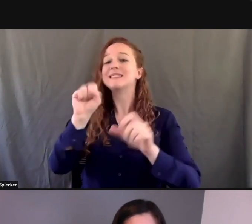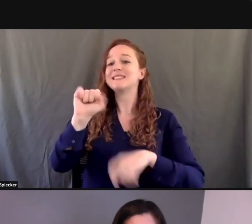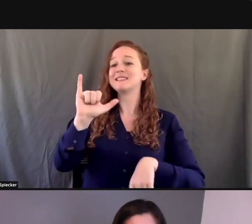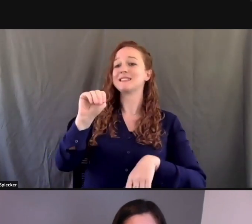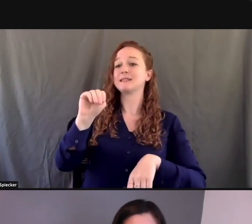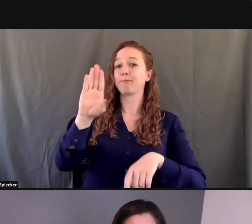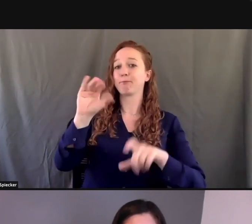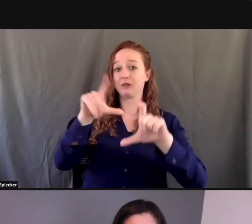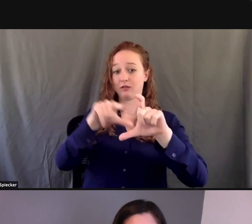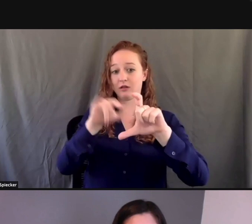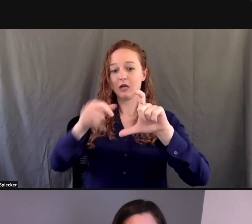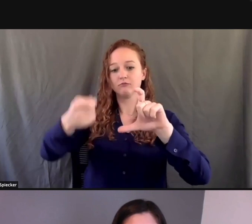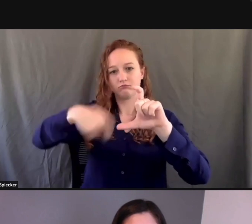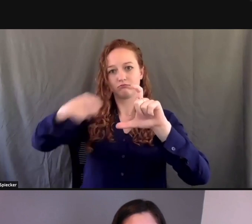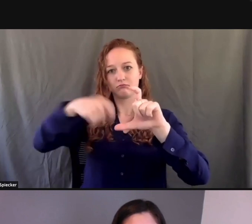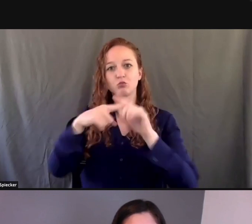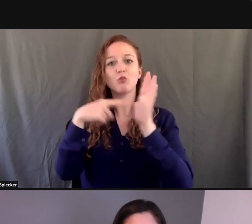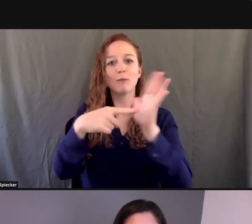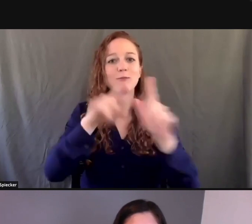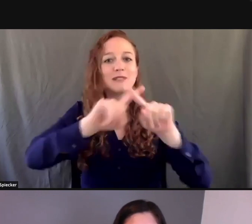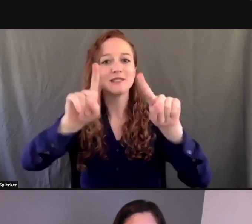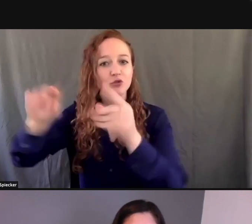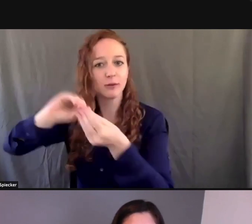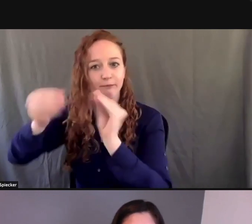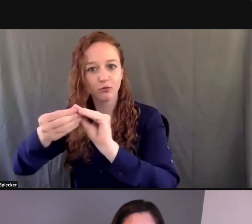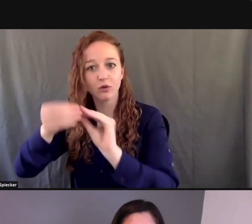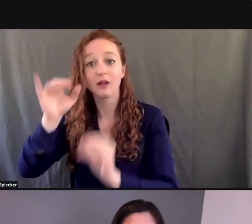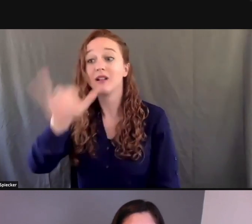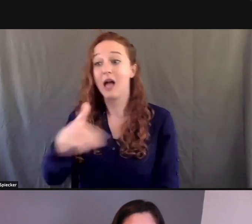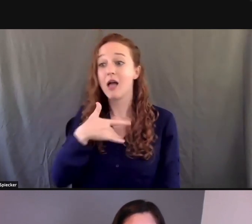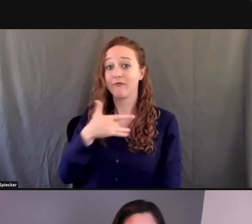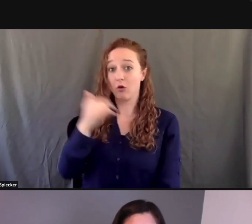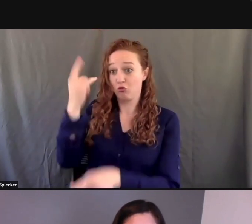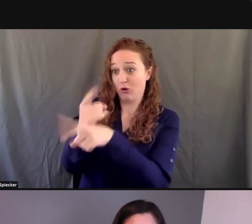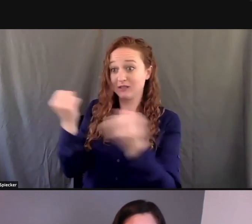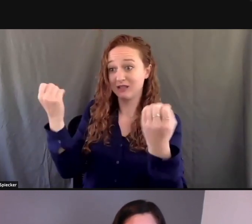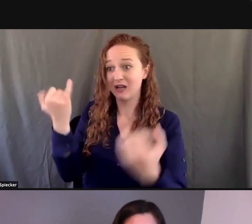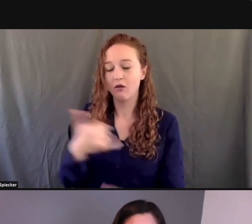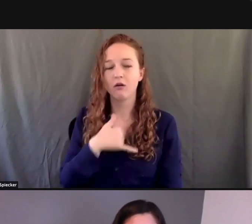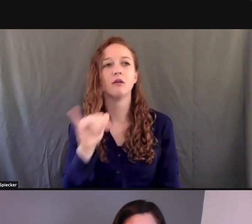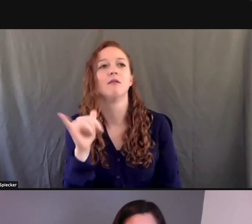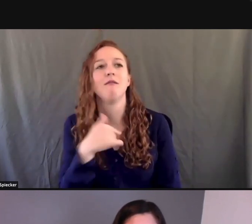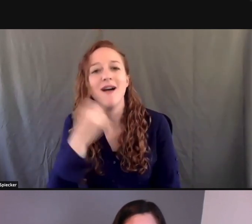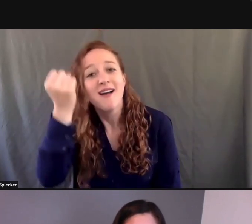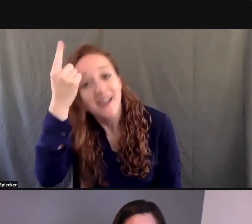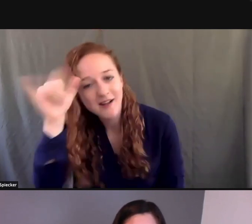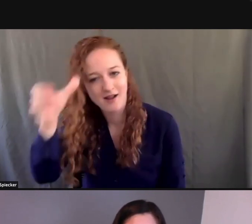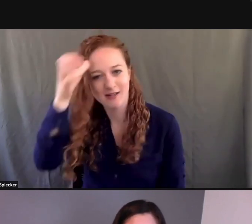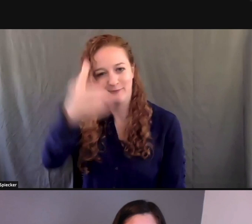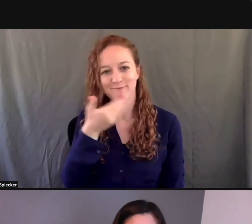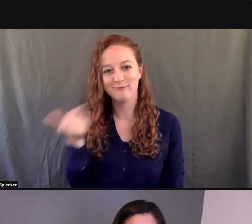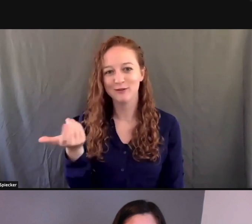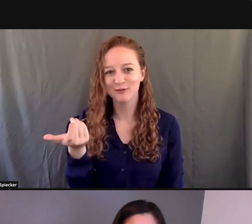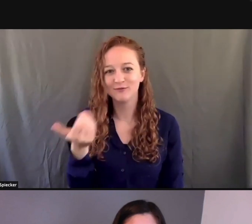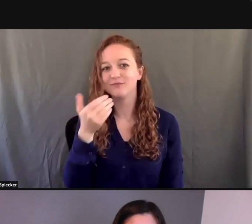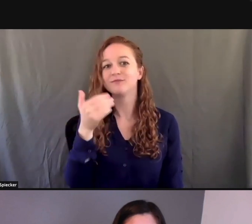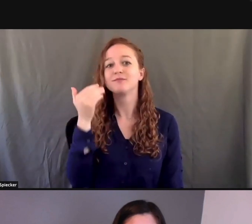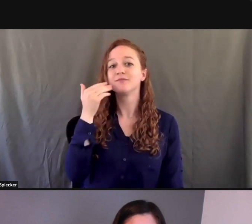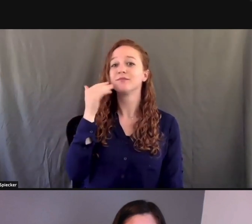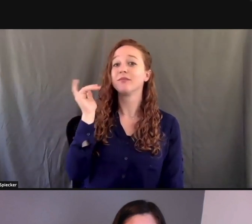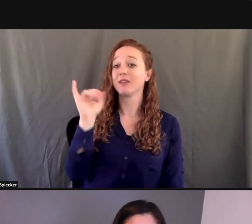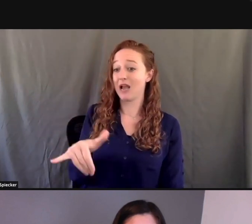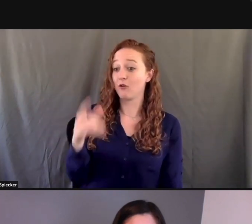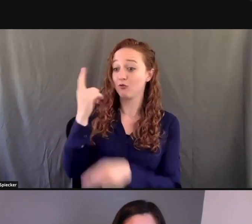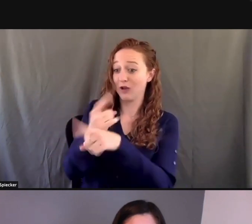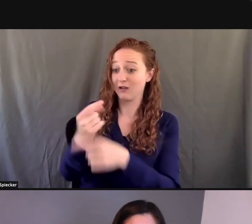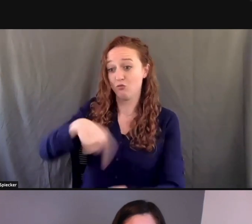So with variables in math, growing up, we just signed V. We shook the letter V. And people have asked, what does V shake mean?